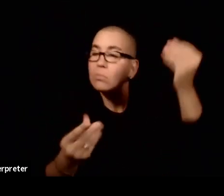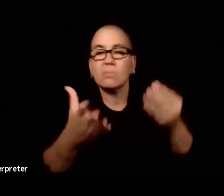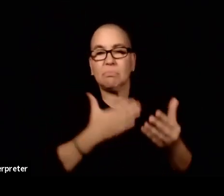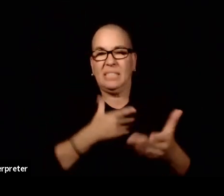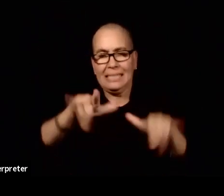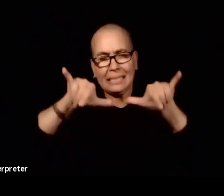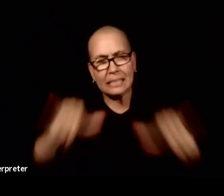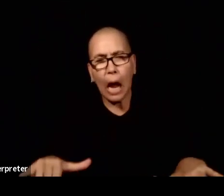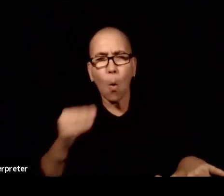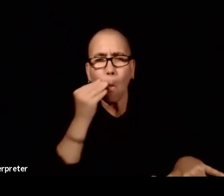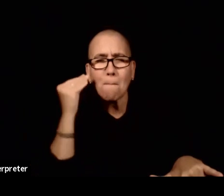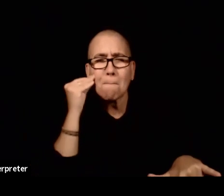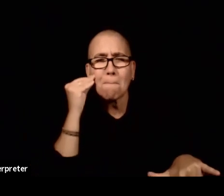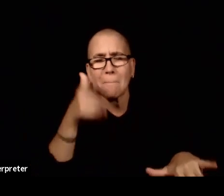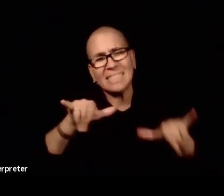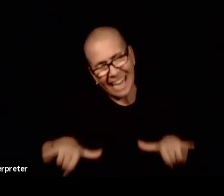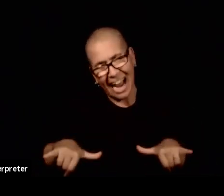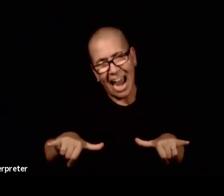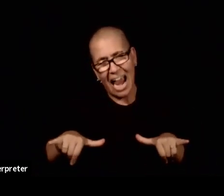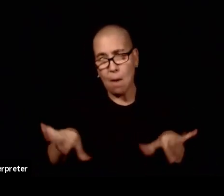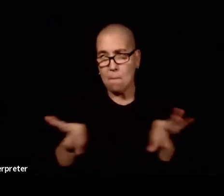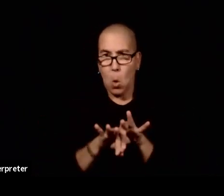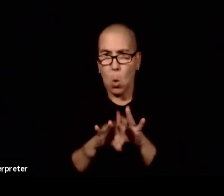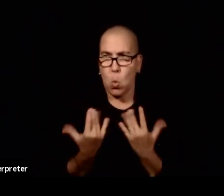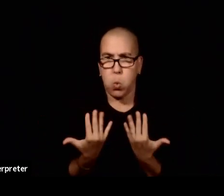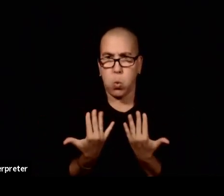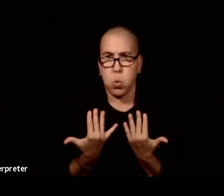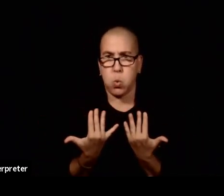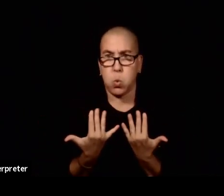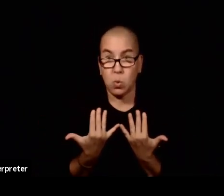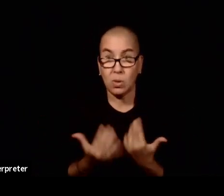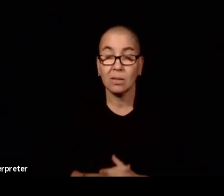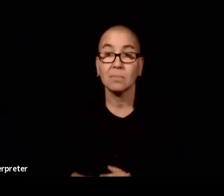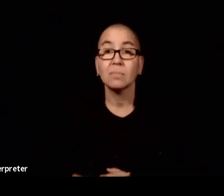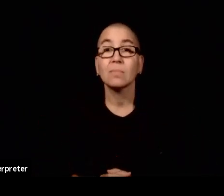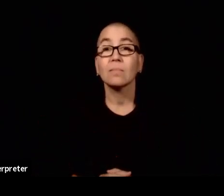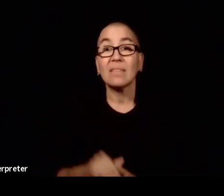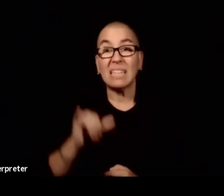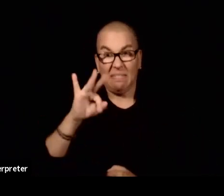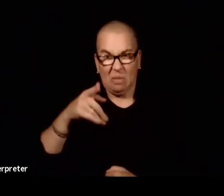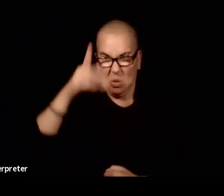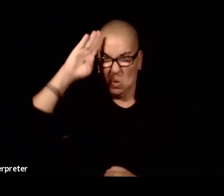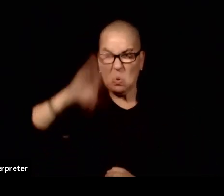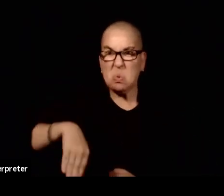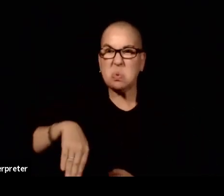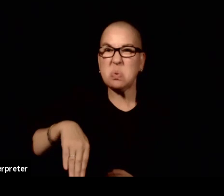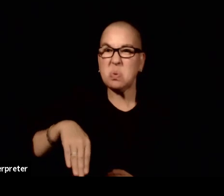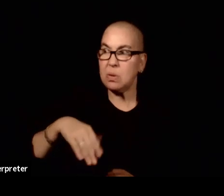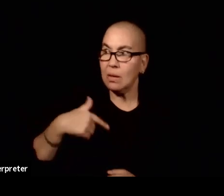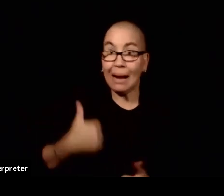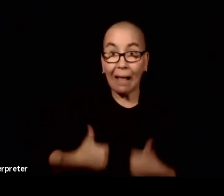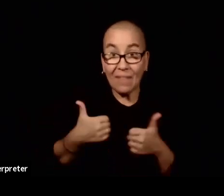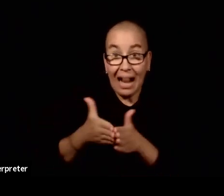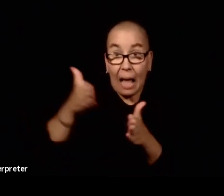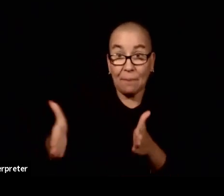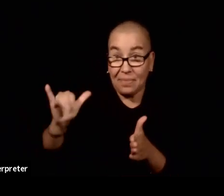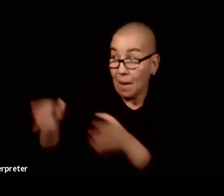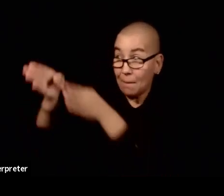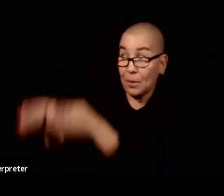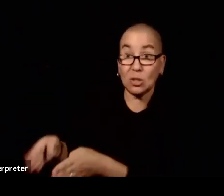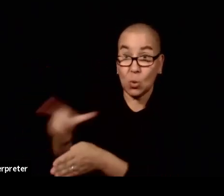social distancing, but particularly when you know that you have participated in an event that has